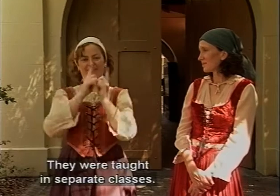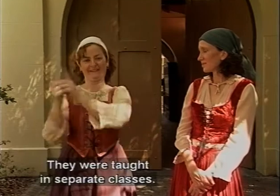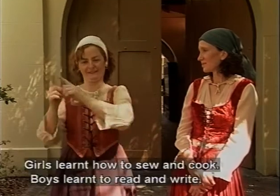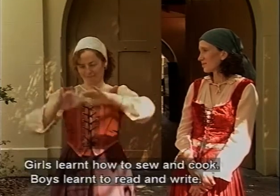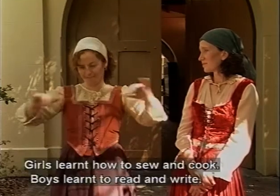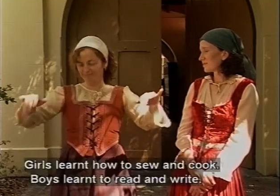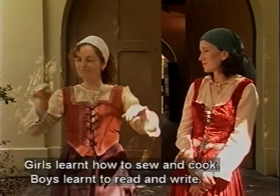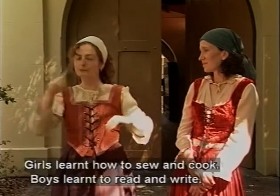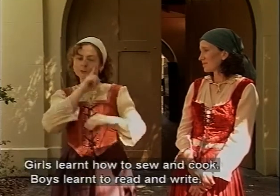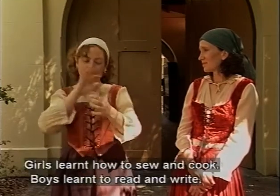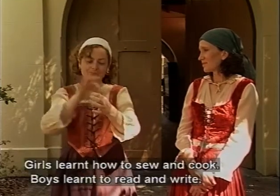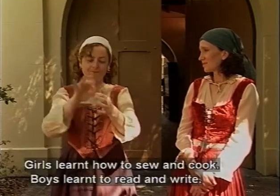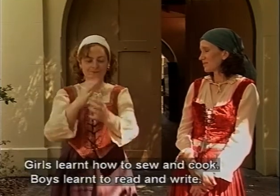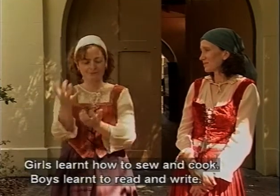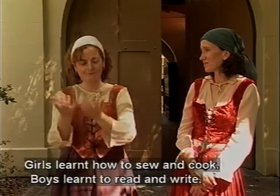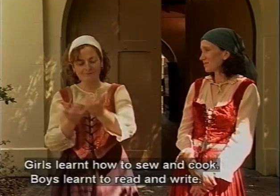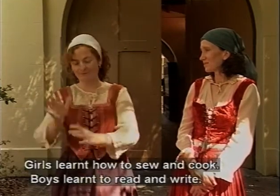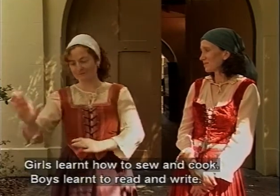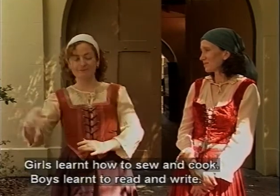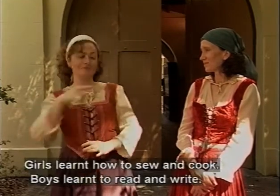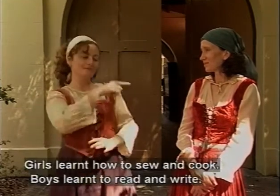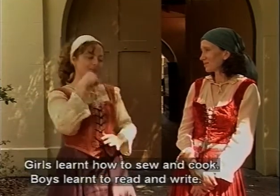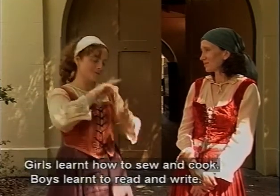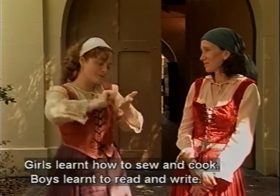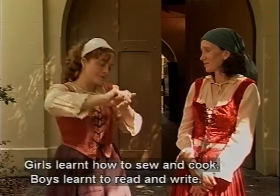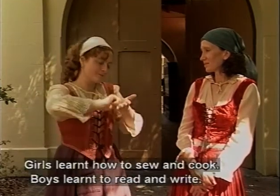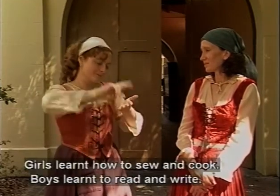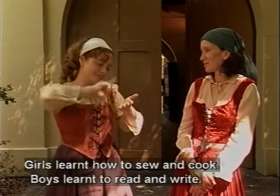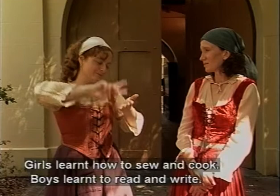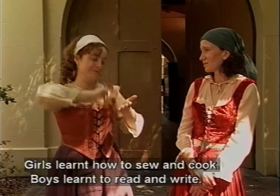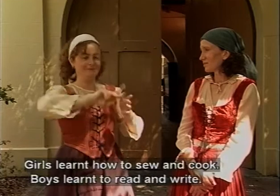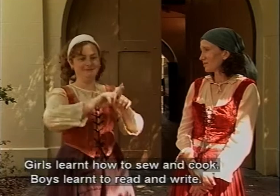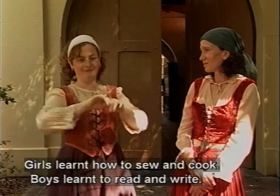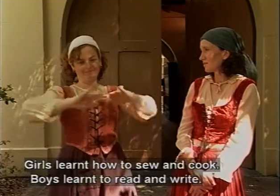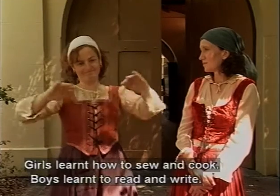The two groups learnt different things. Girls learned how to sew and cook, and the boys learned how to read and write.